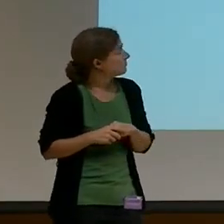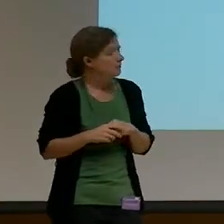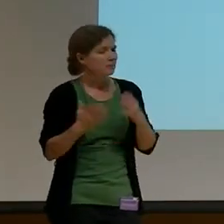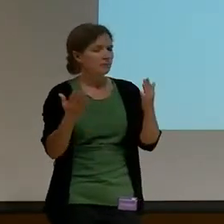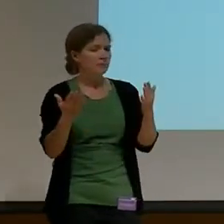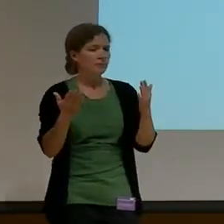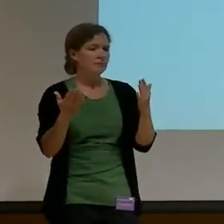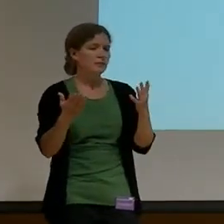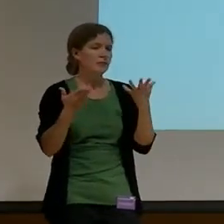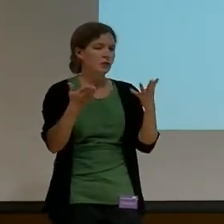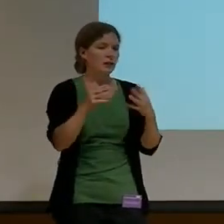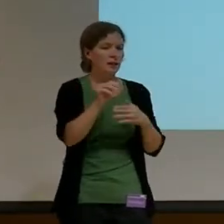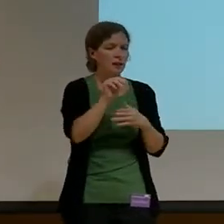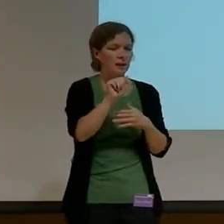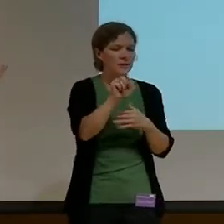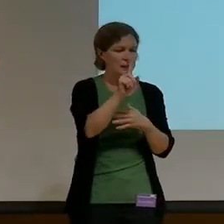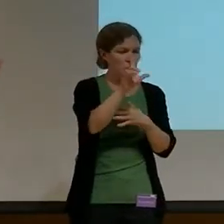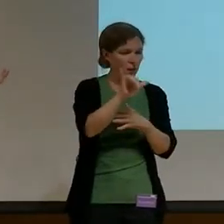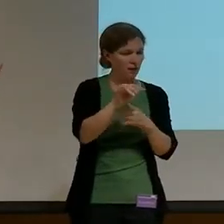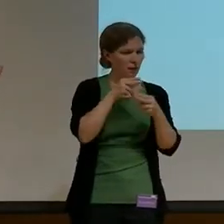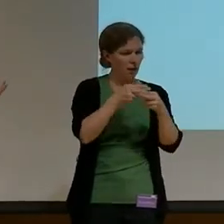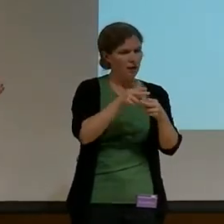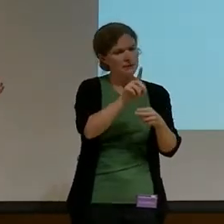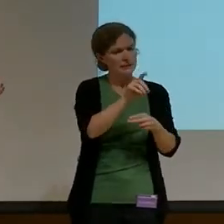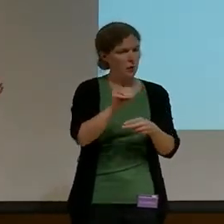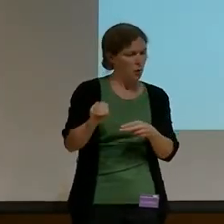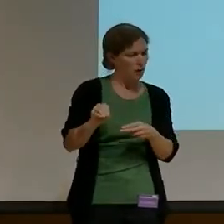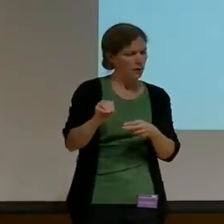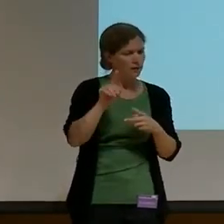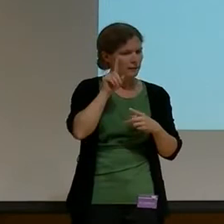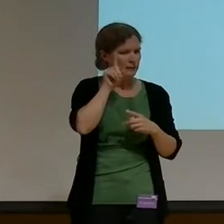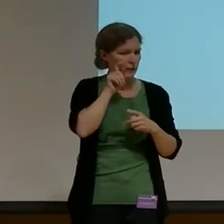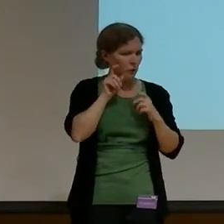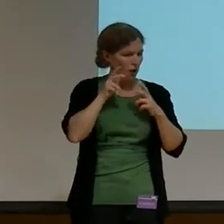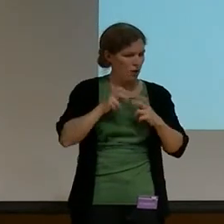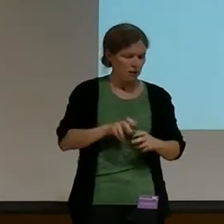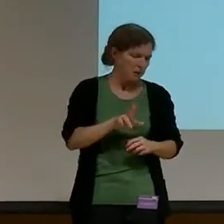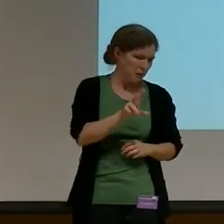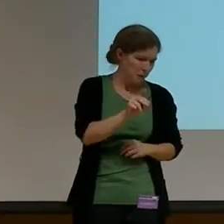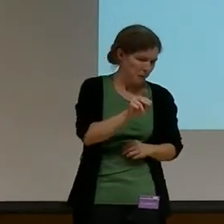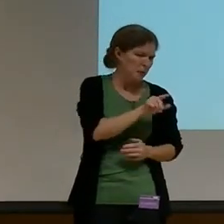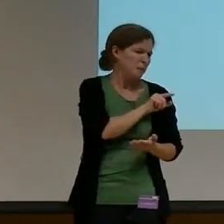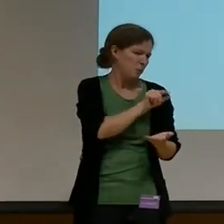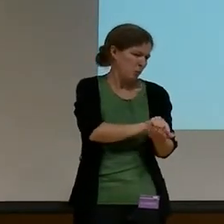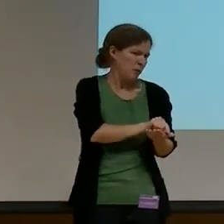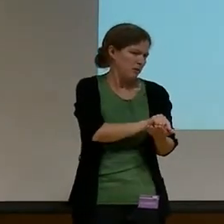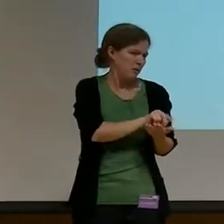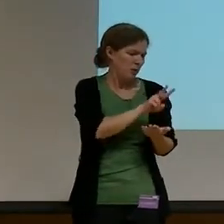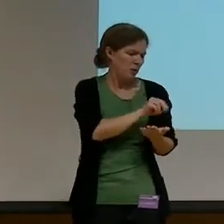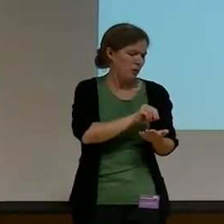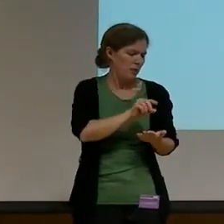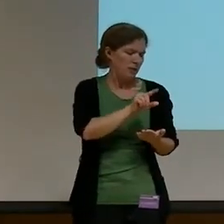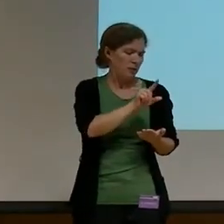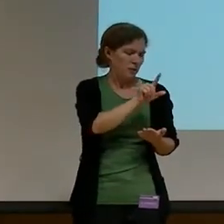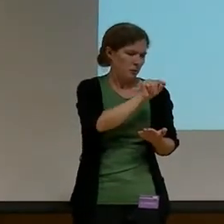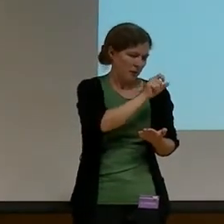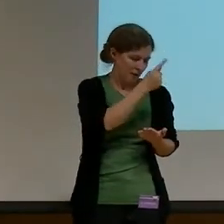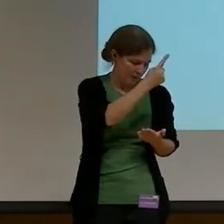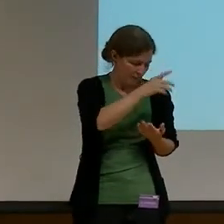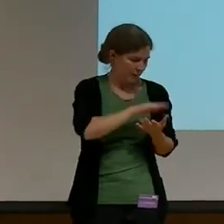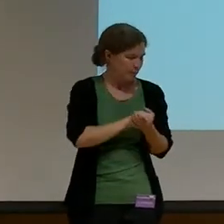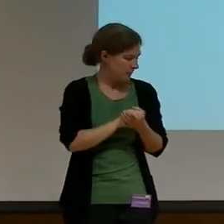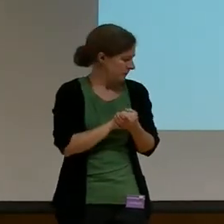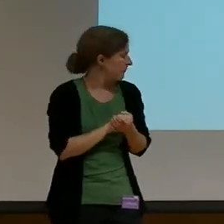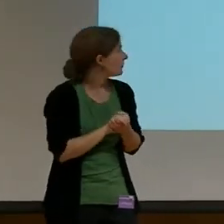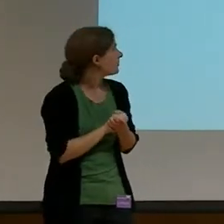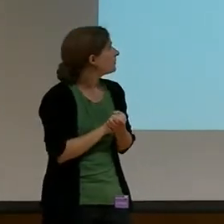So basically suggests asexuality is not a disorder of sexual arousal. This was published in Archives of Sexual Behavior in 2011.